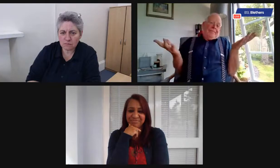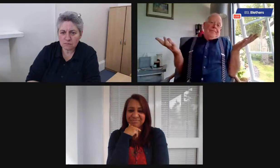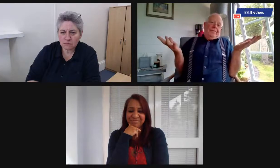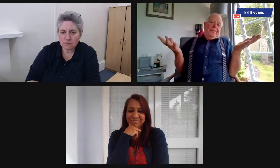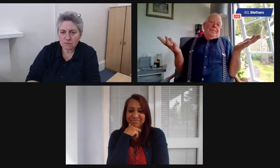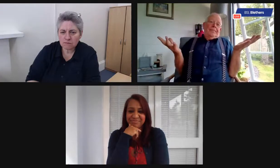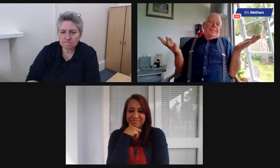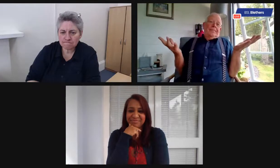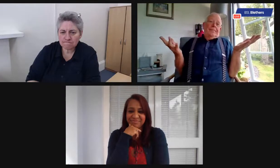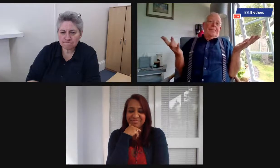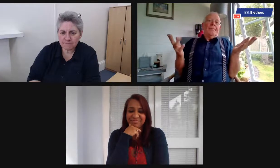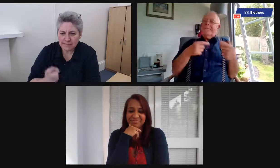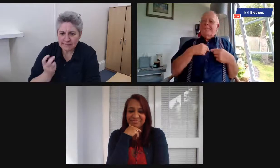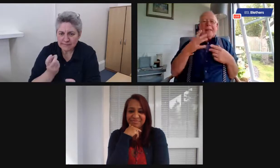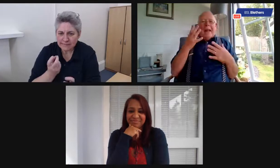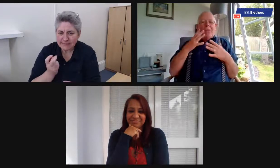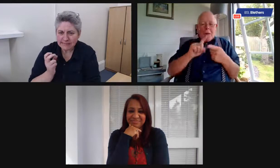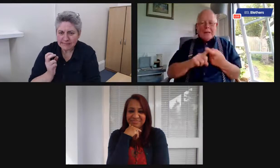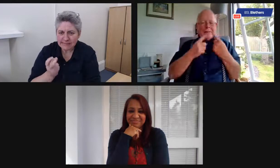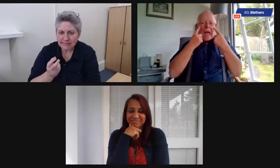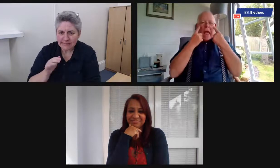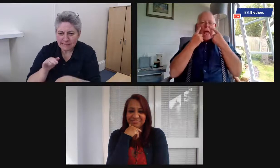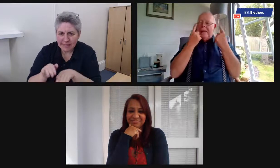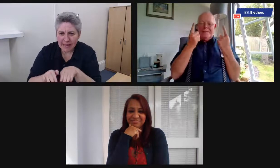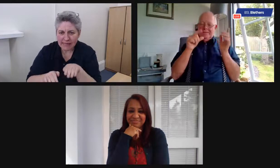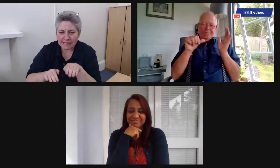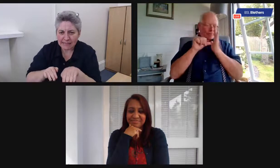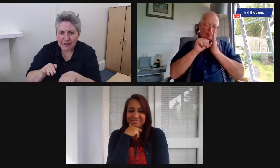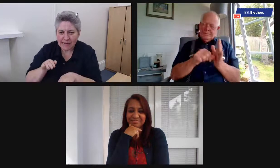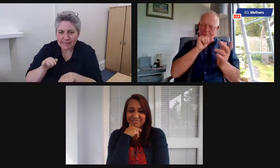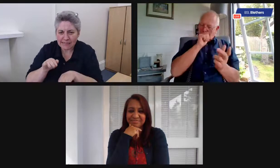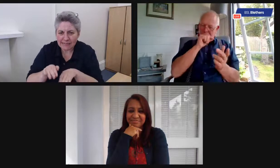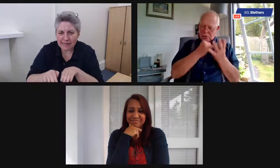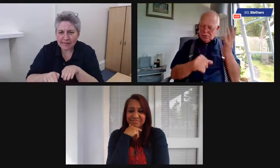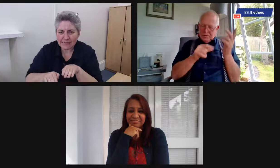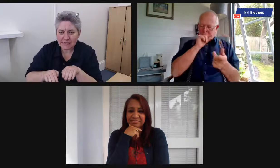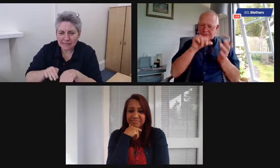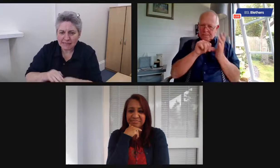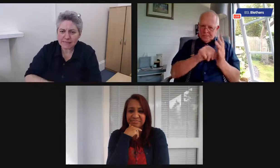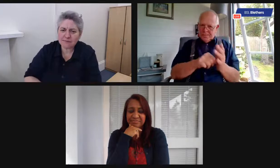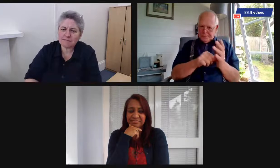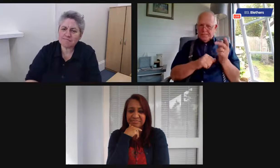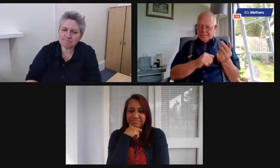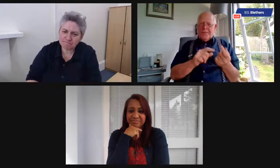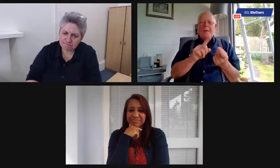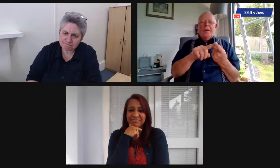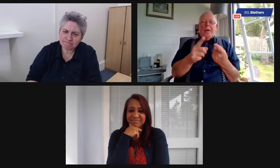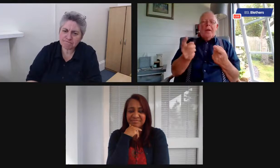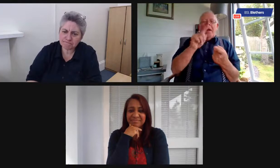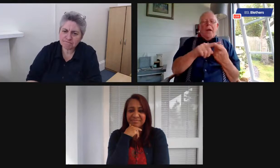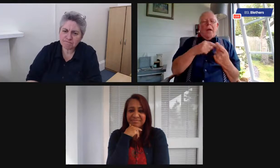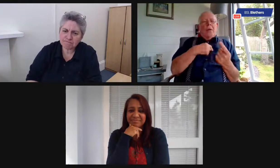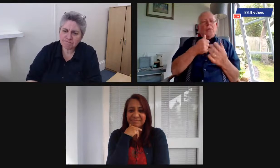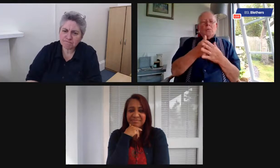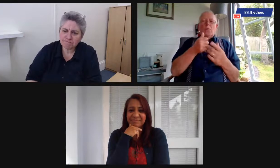So I think that's how hearing people do it, and I don't have access to that. I rely on my eyes only. So yeah. binoculars aren't that useful to